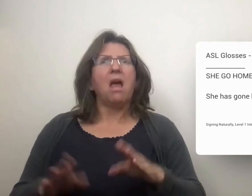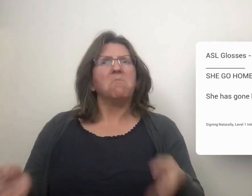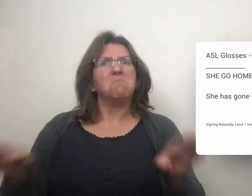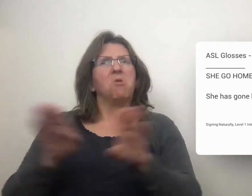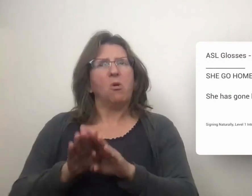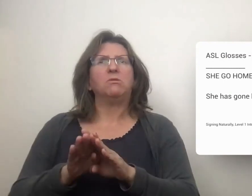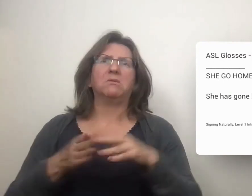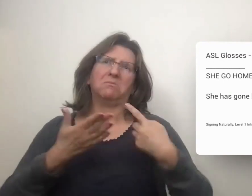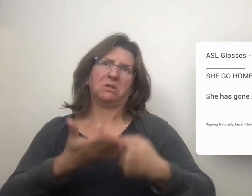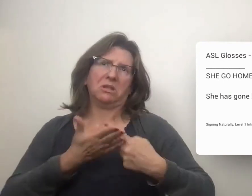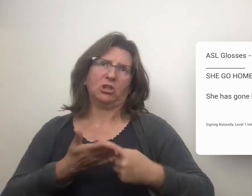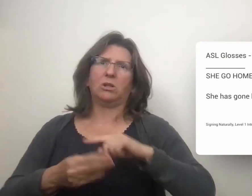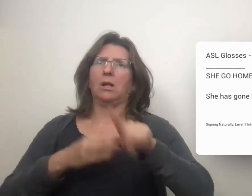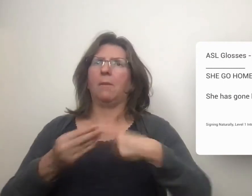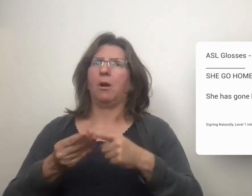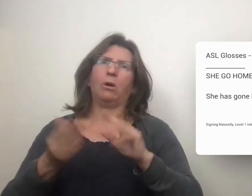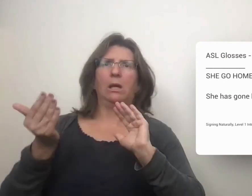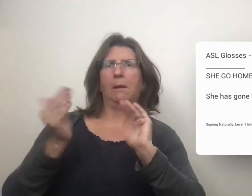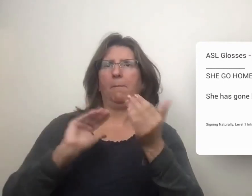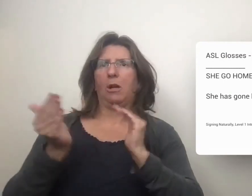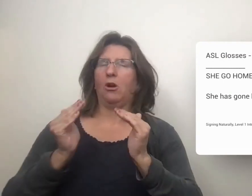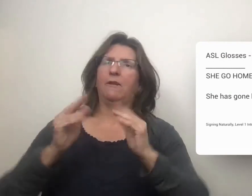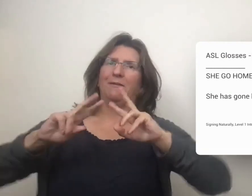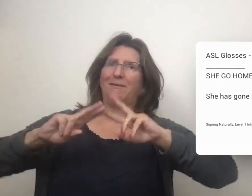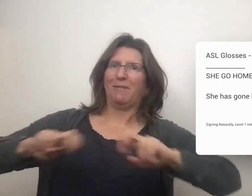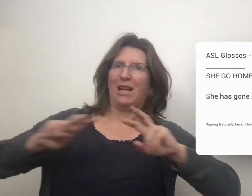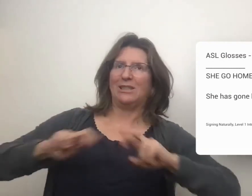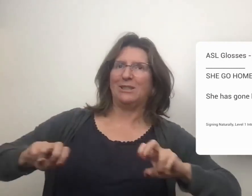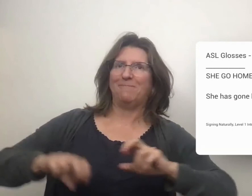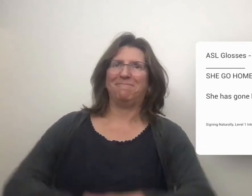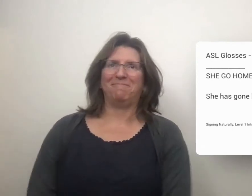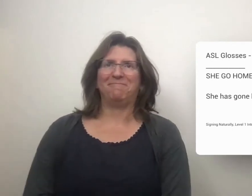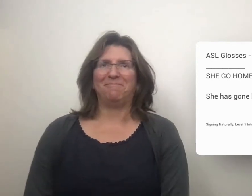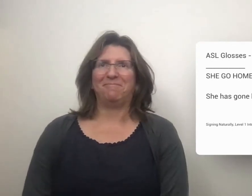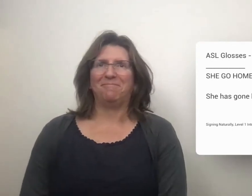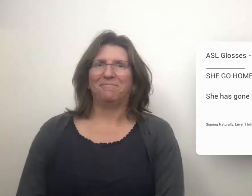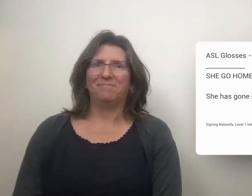I think that will be enough for today. So that's your introduction to comparative analysis.